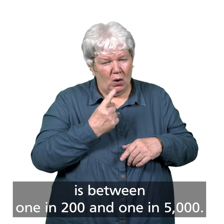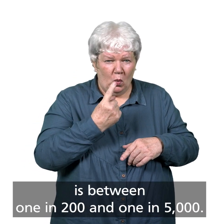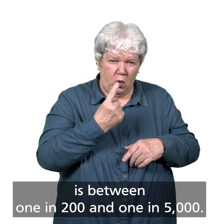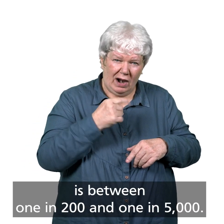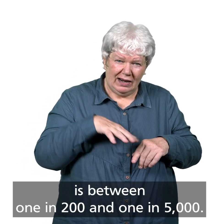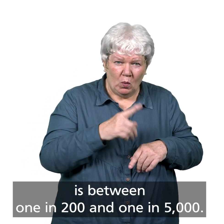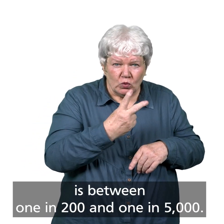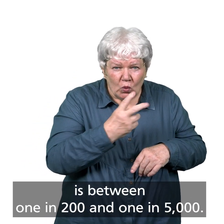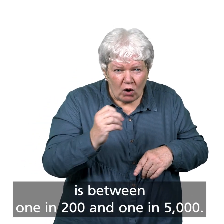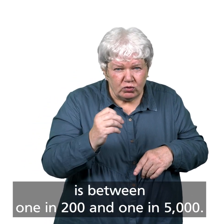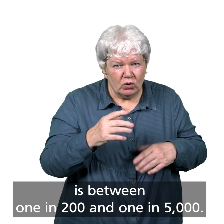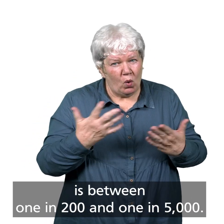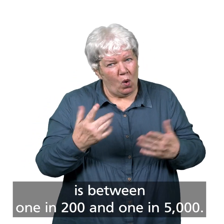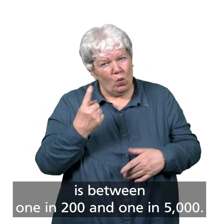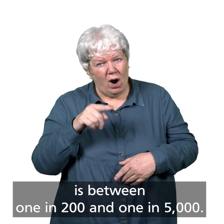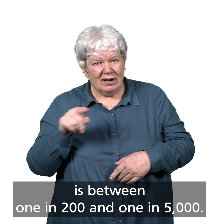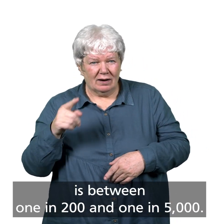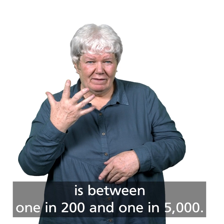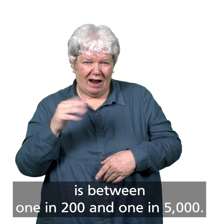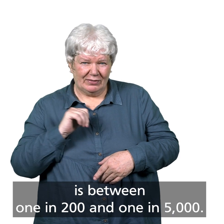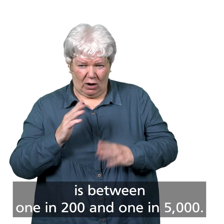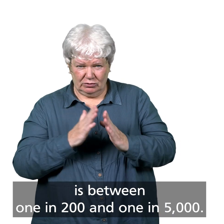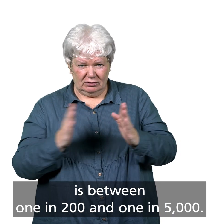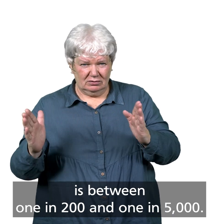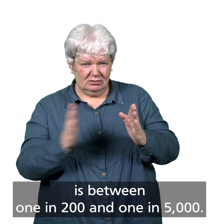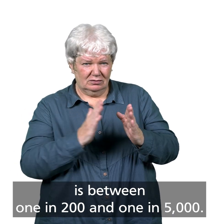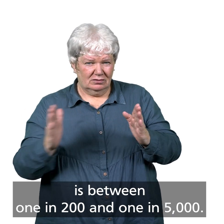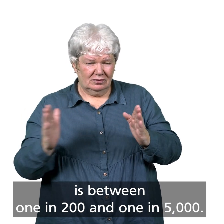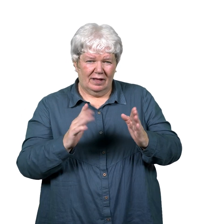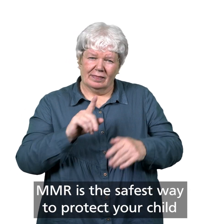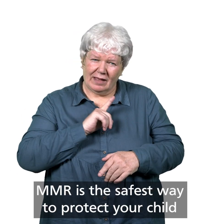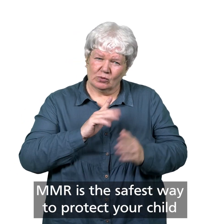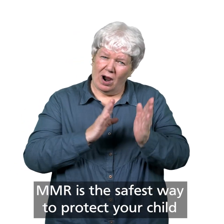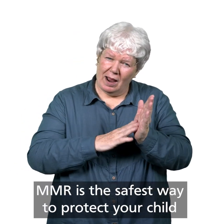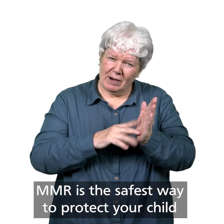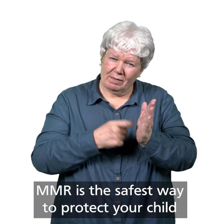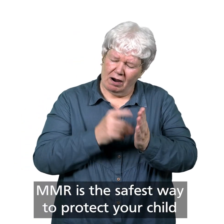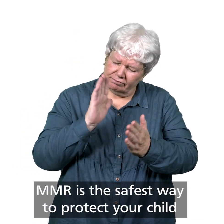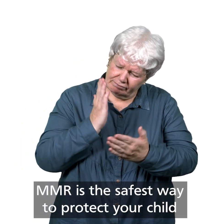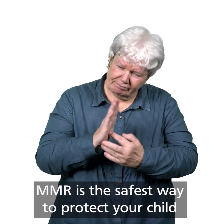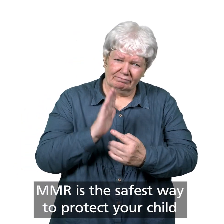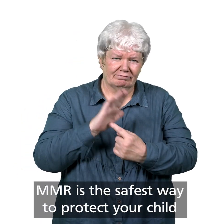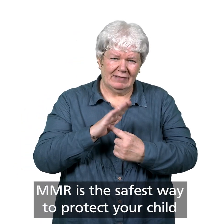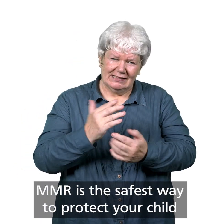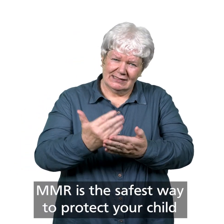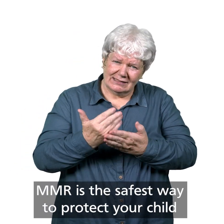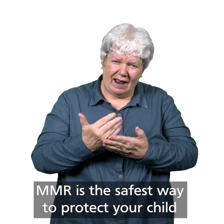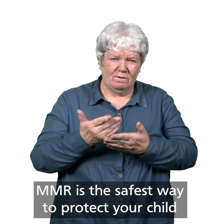is between 1 in 200 and 1 in 5,000. MMR is the safest way to protect your